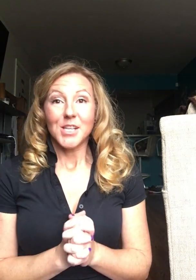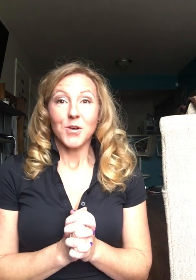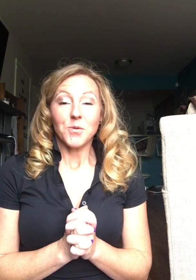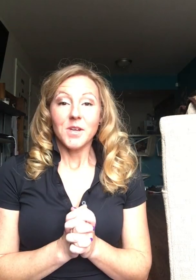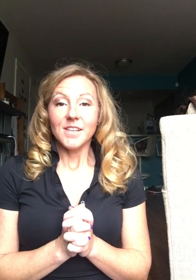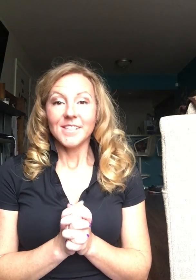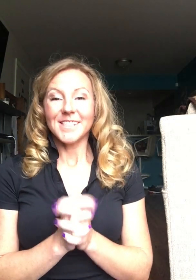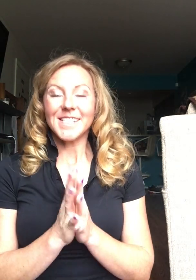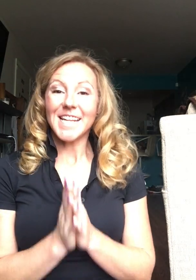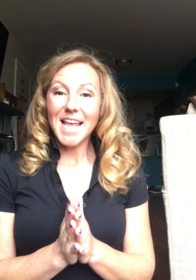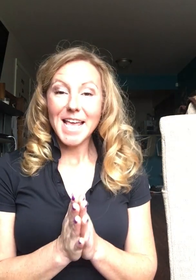So,